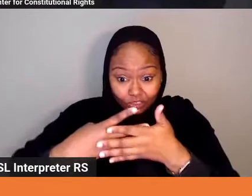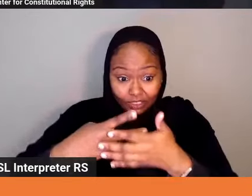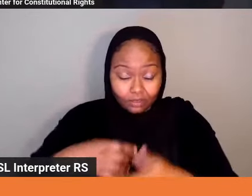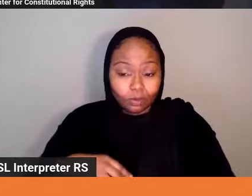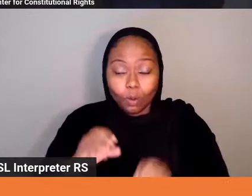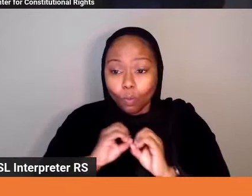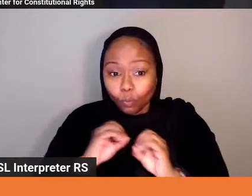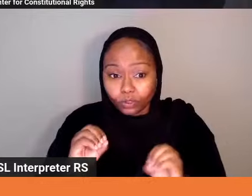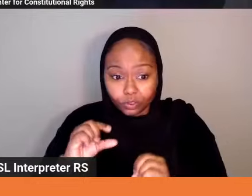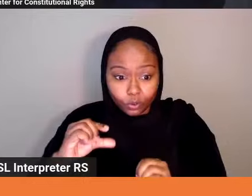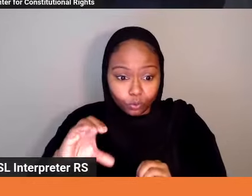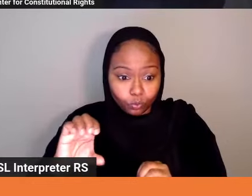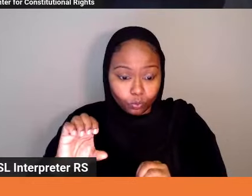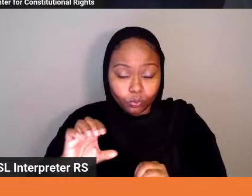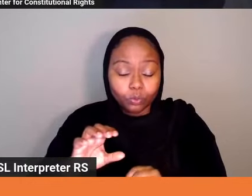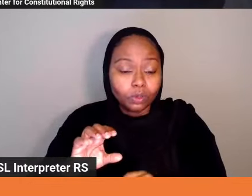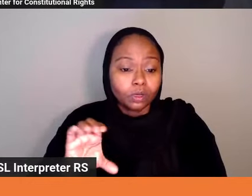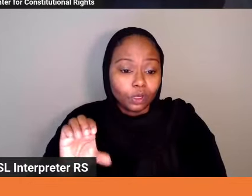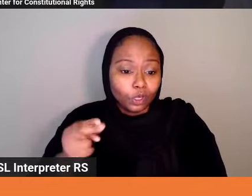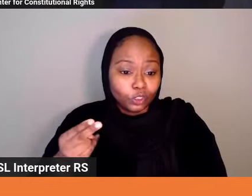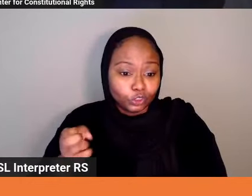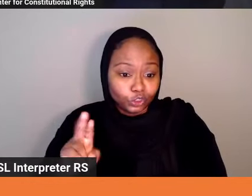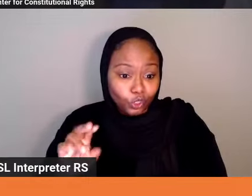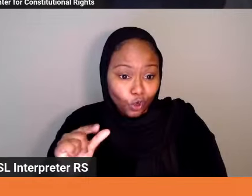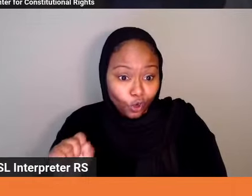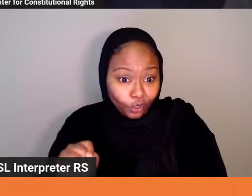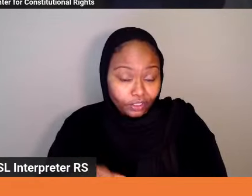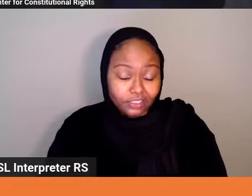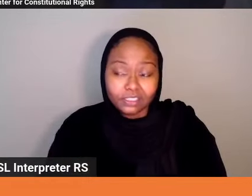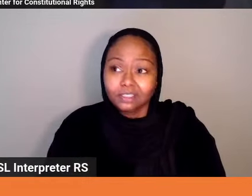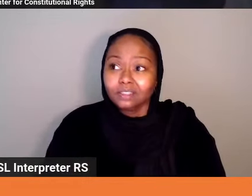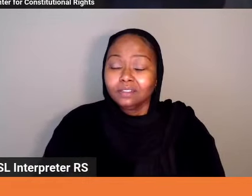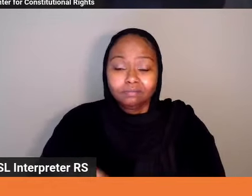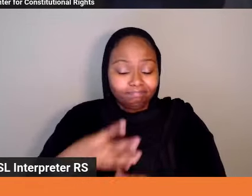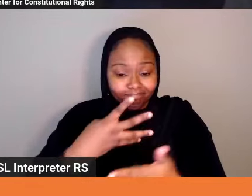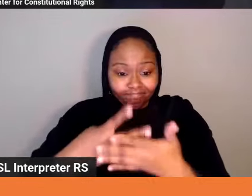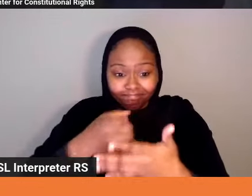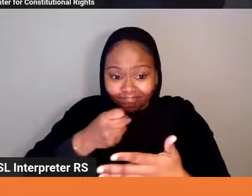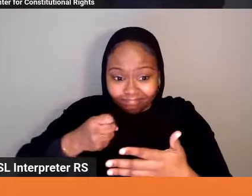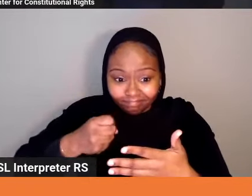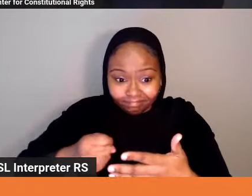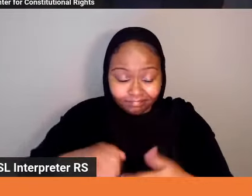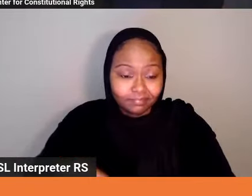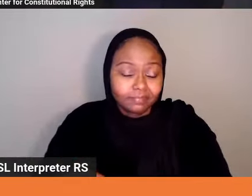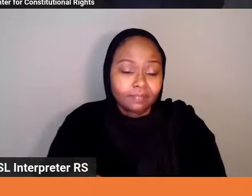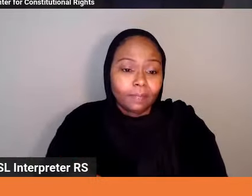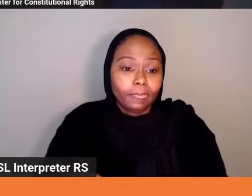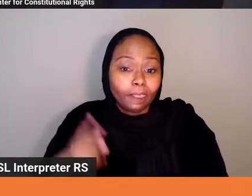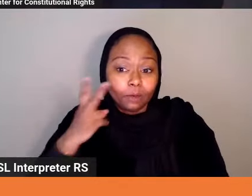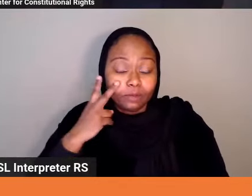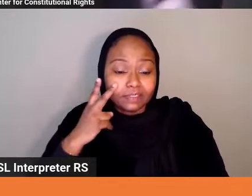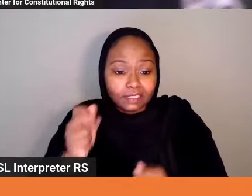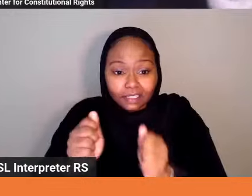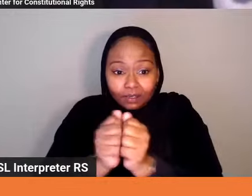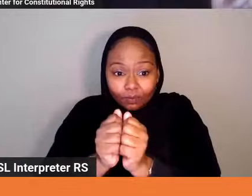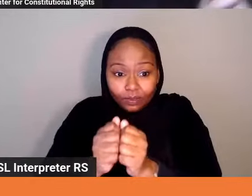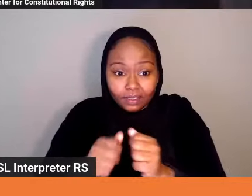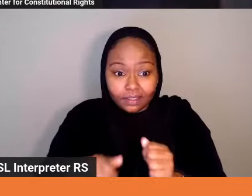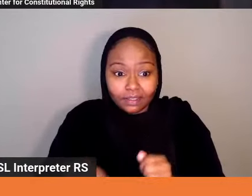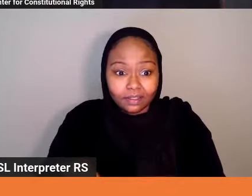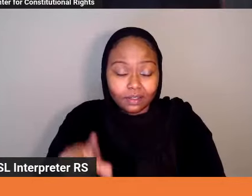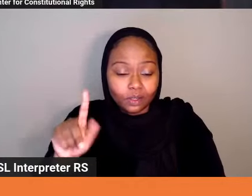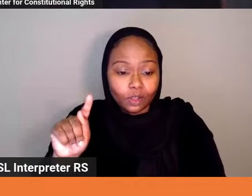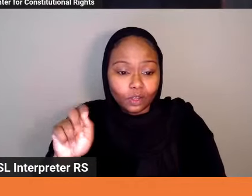charge, let's call it what it is, extrajudicial detention, unlawful detention. We've seen it with so-called